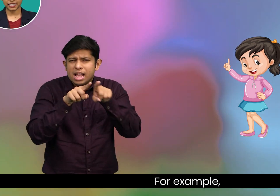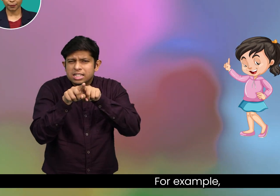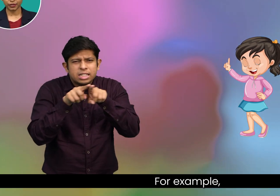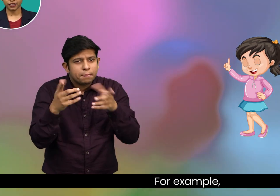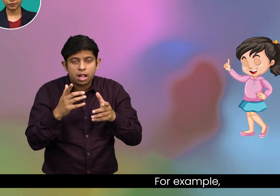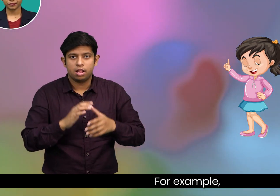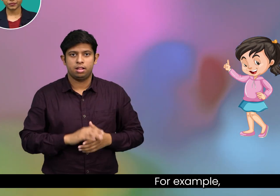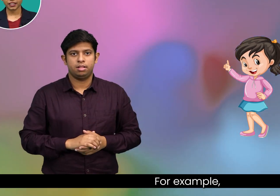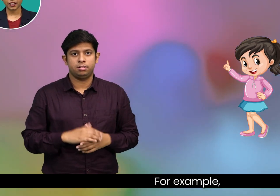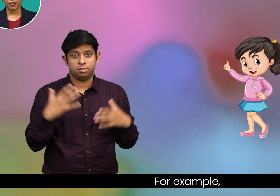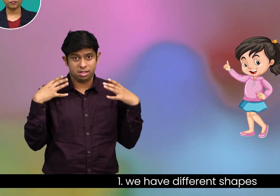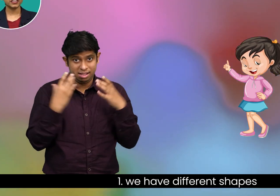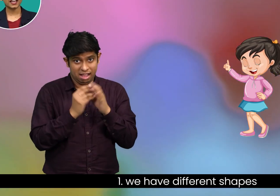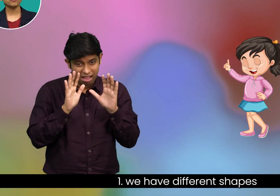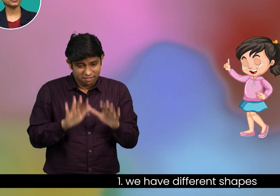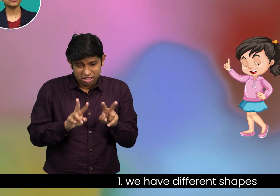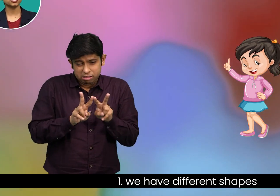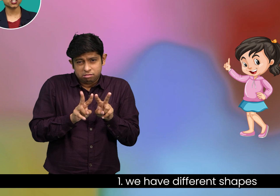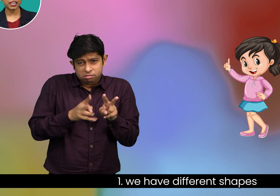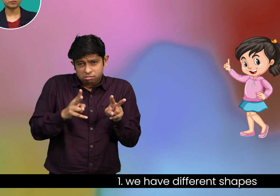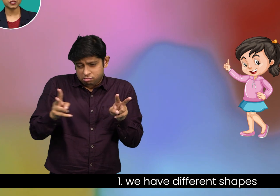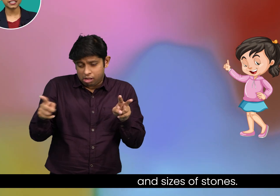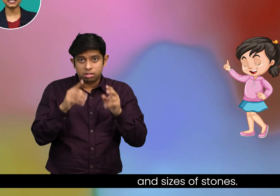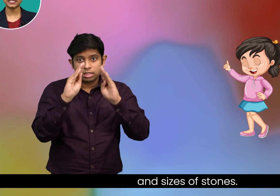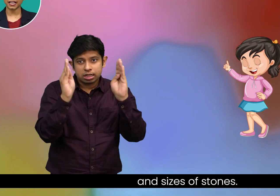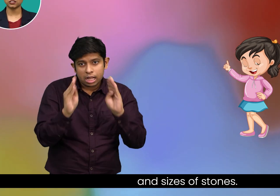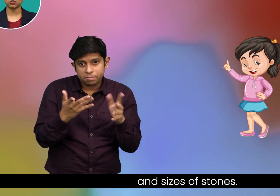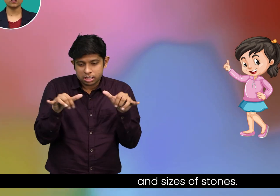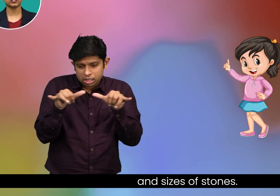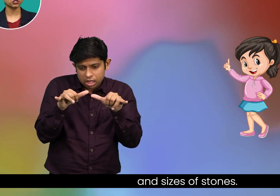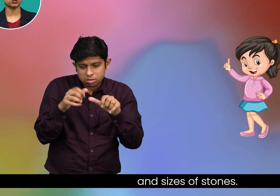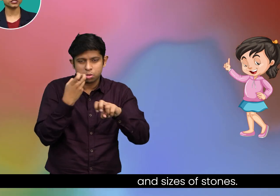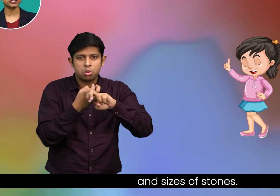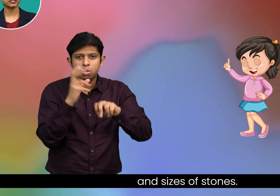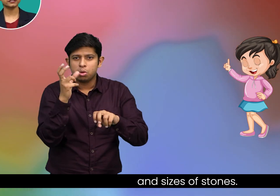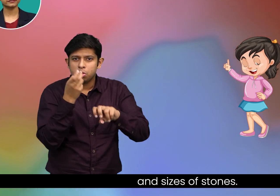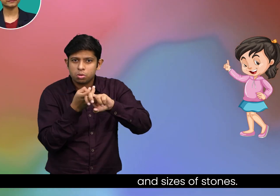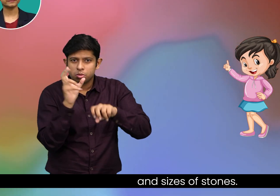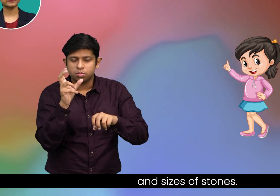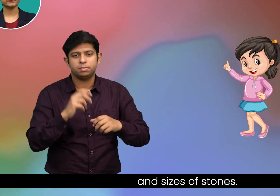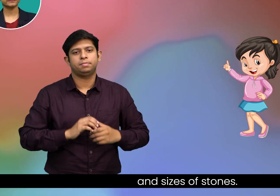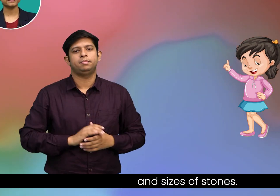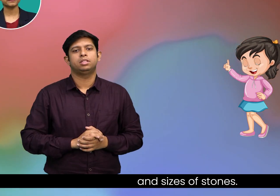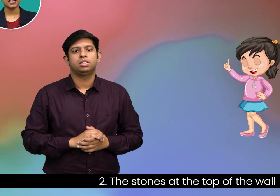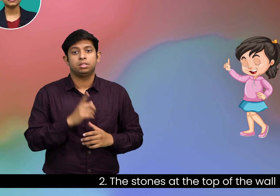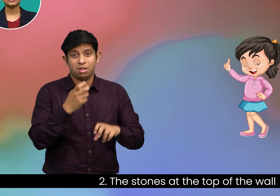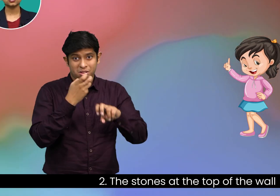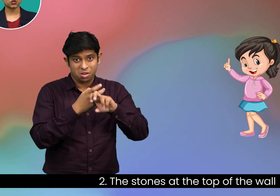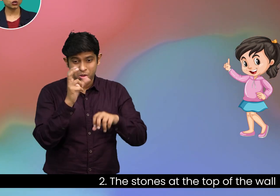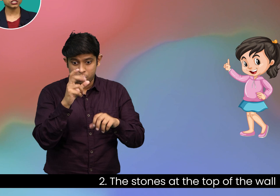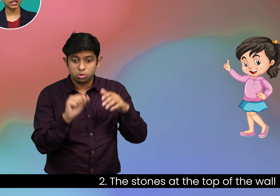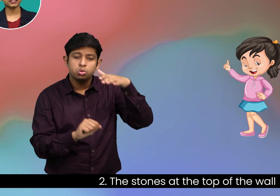For example, we have different shapes and sizes of stones.